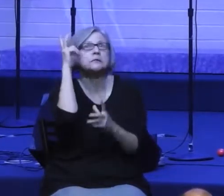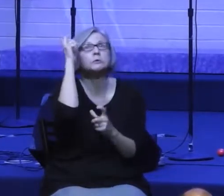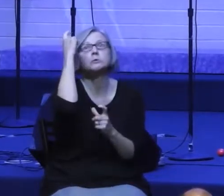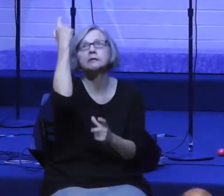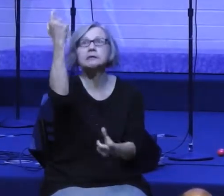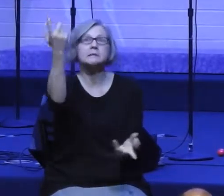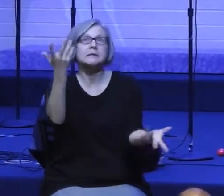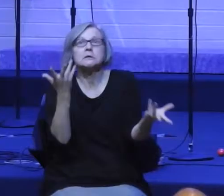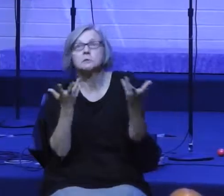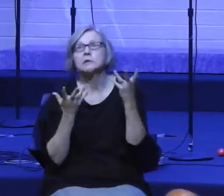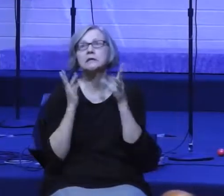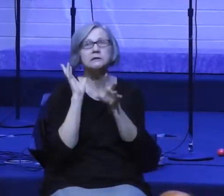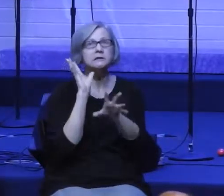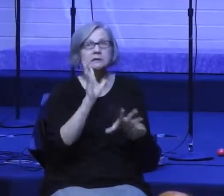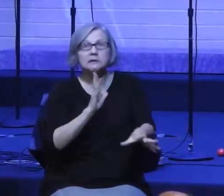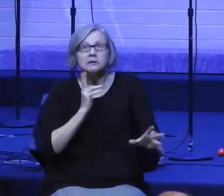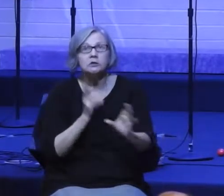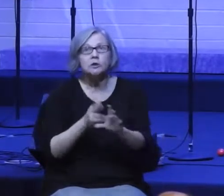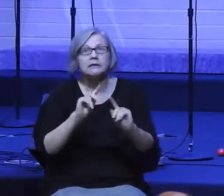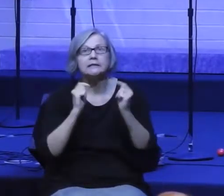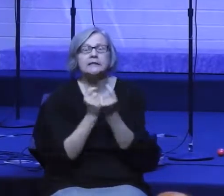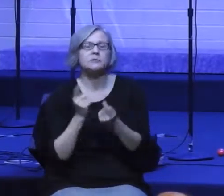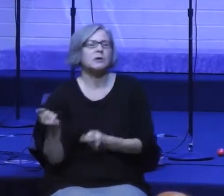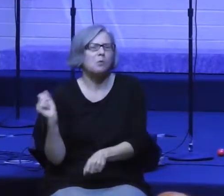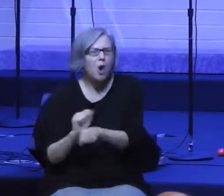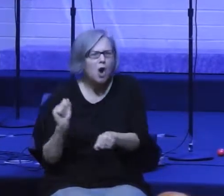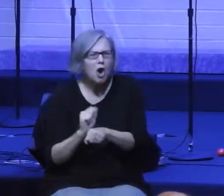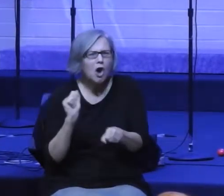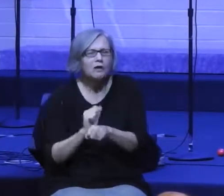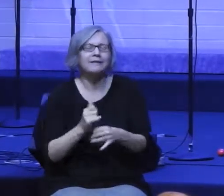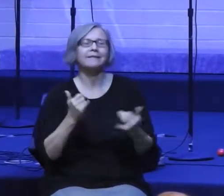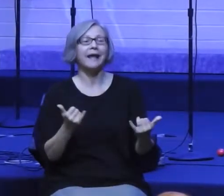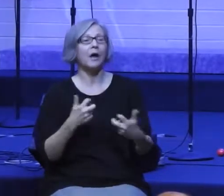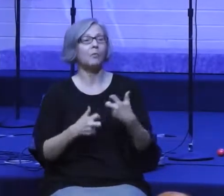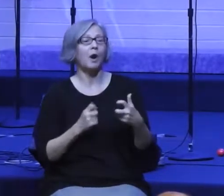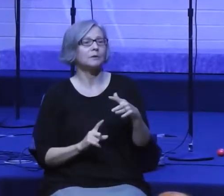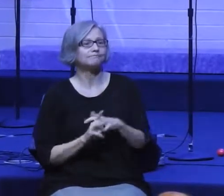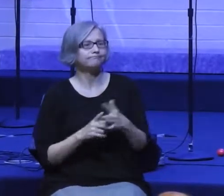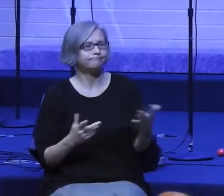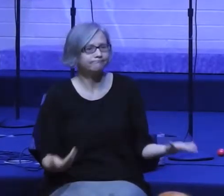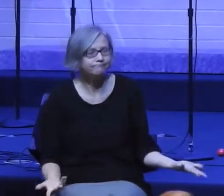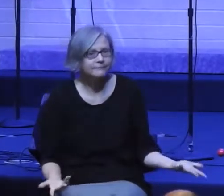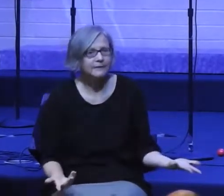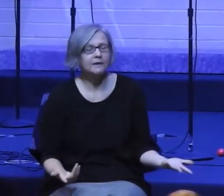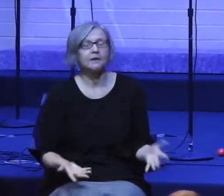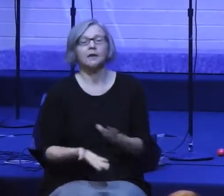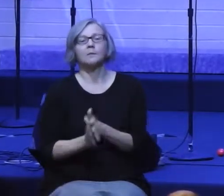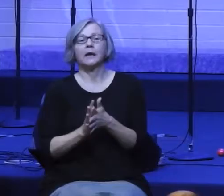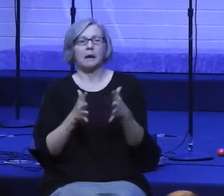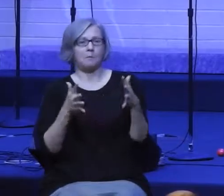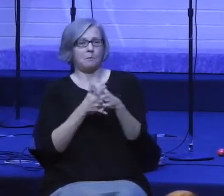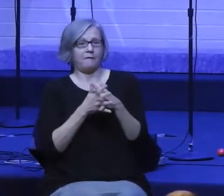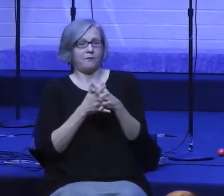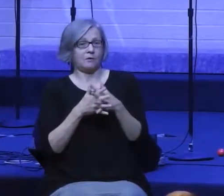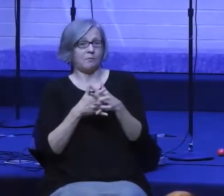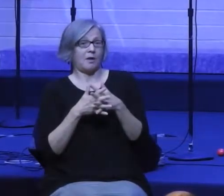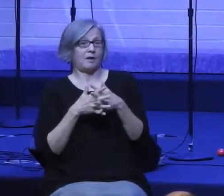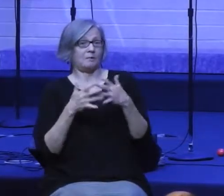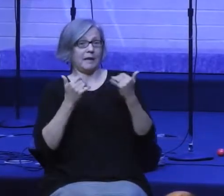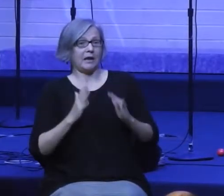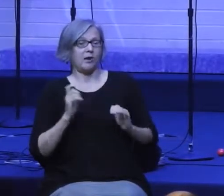worked, and he suffered. And now here's Rudy's problem. In order to be a football player, you gotta be about this big,